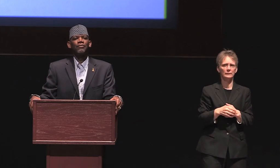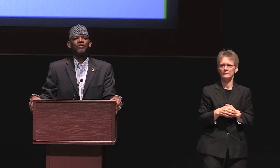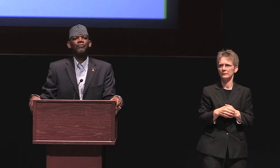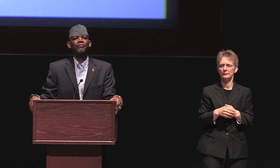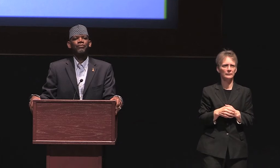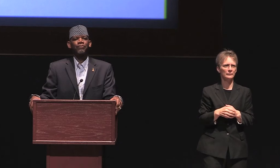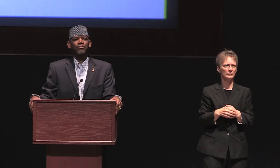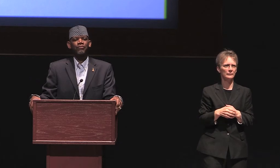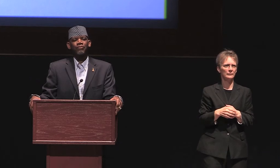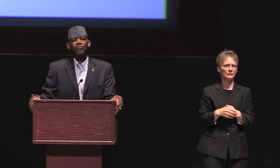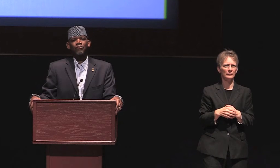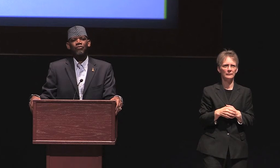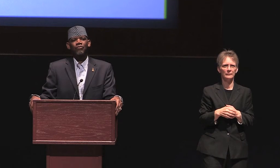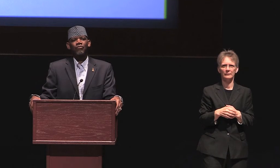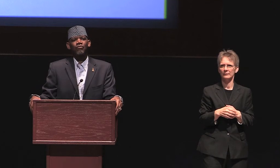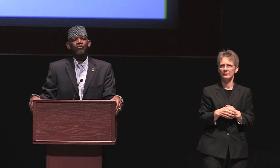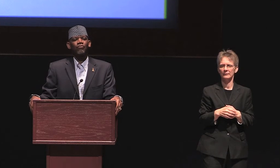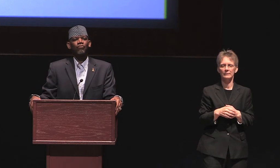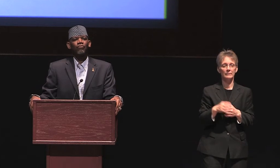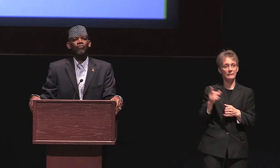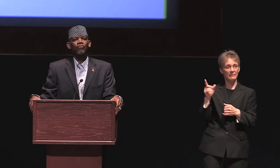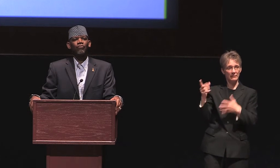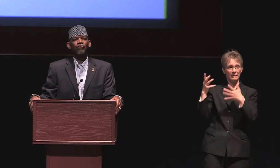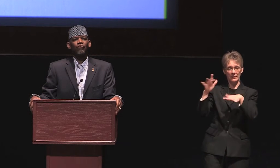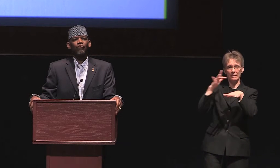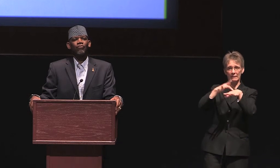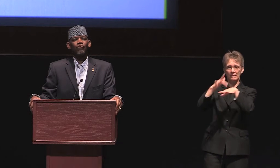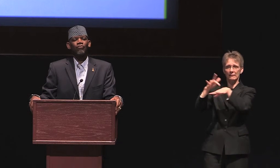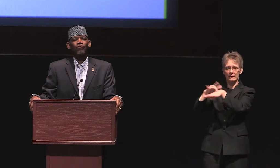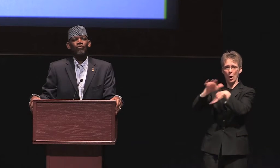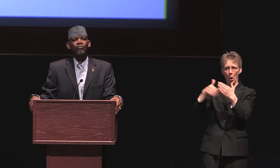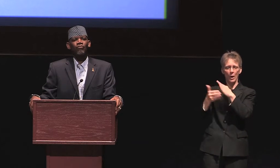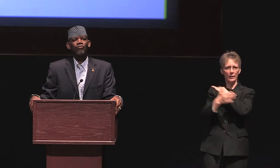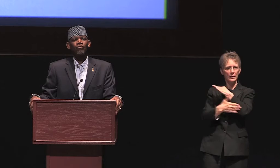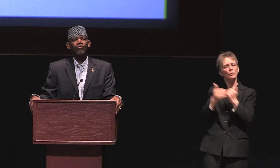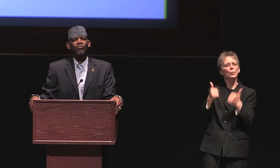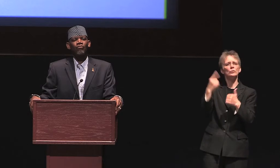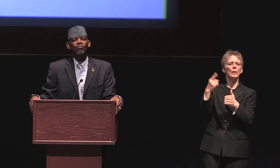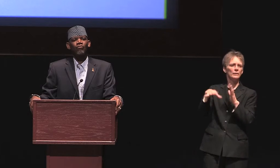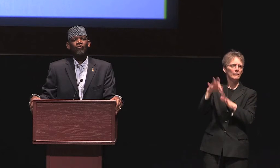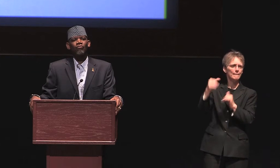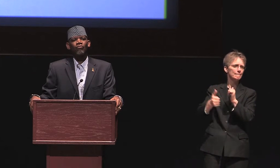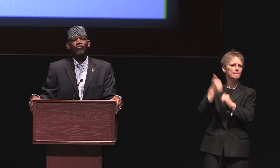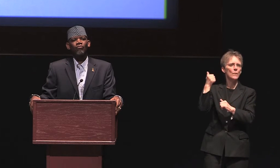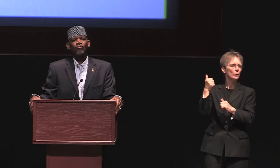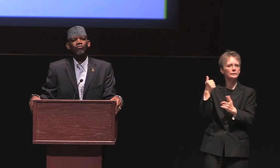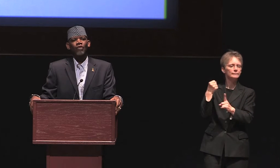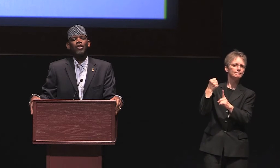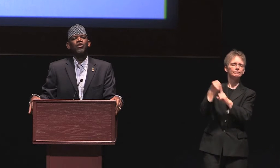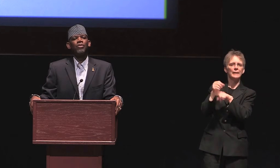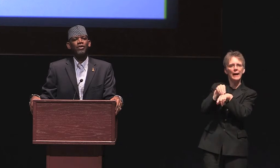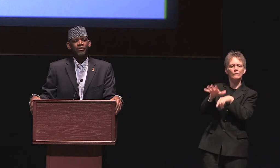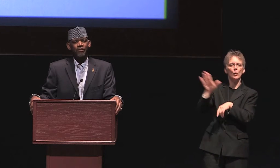Whoa. Of all the countries you've been to, which one do you find to be the most influential on your